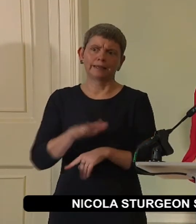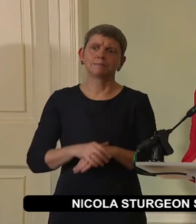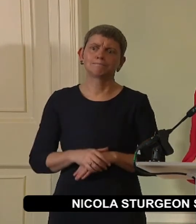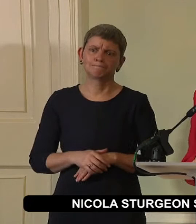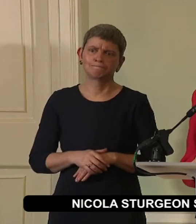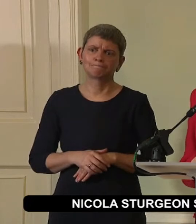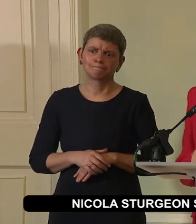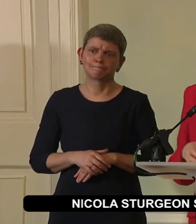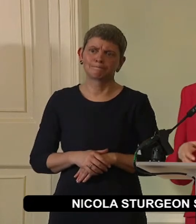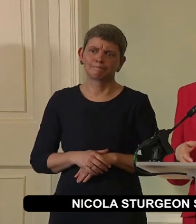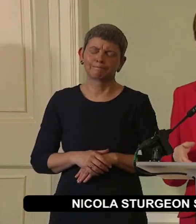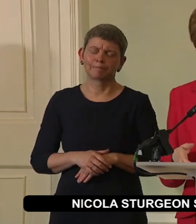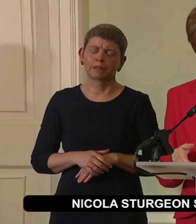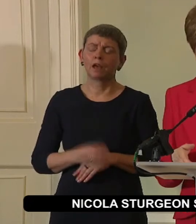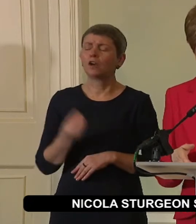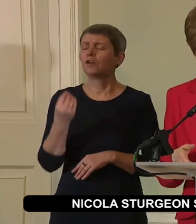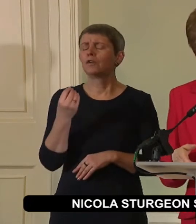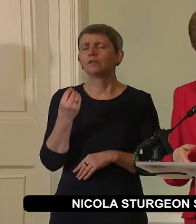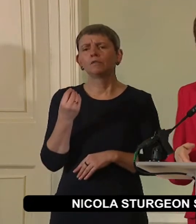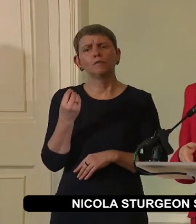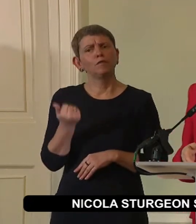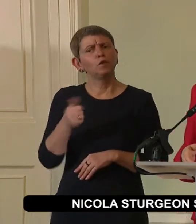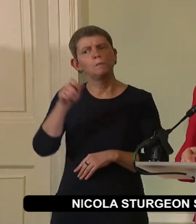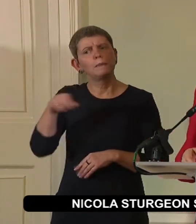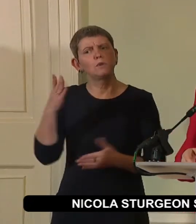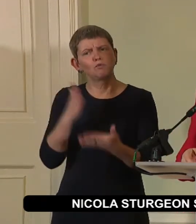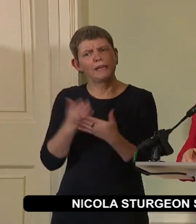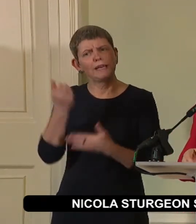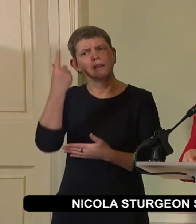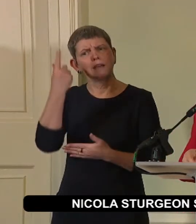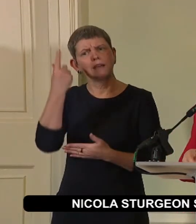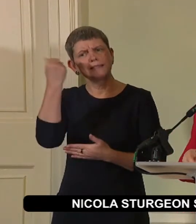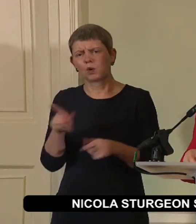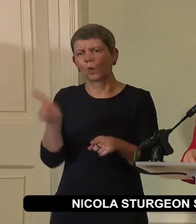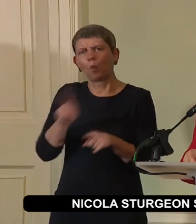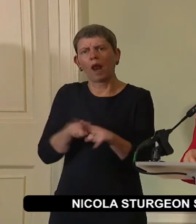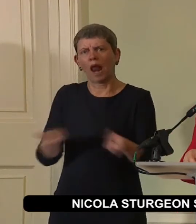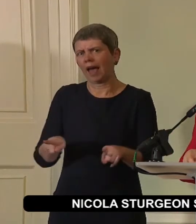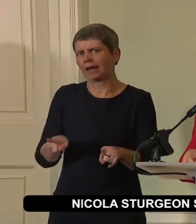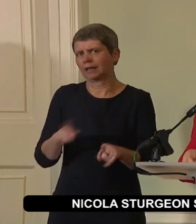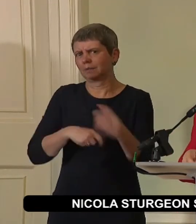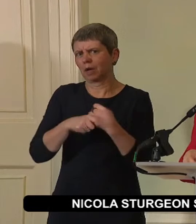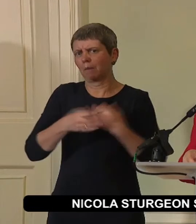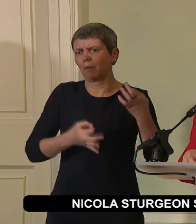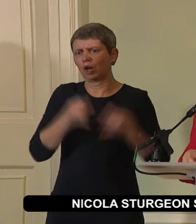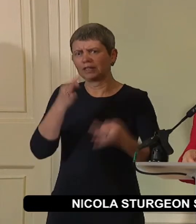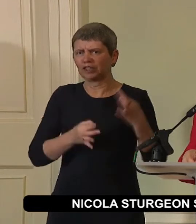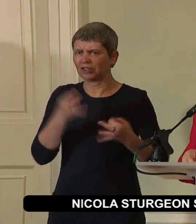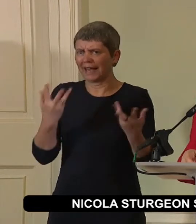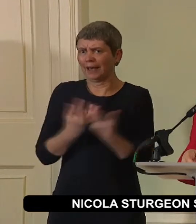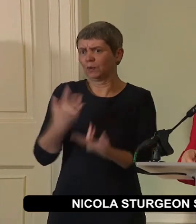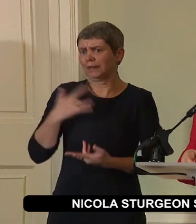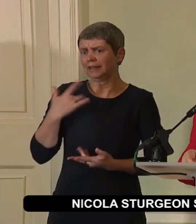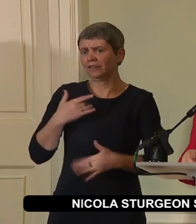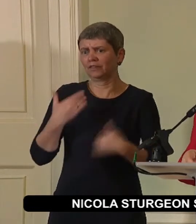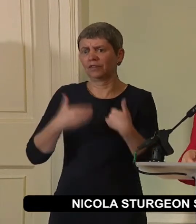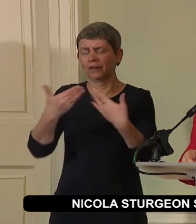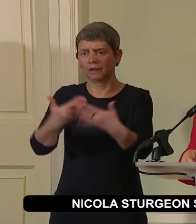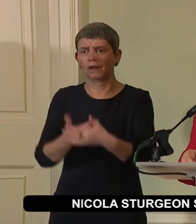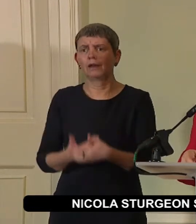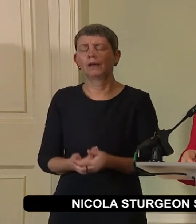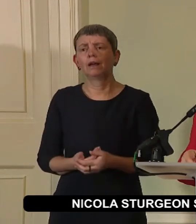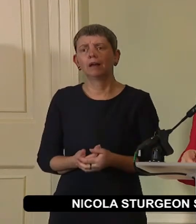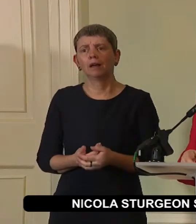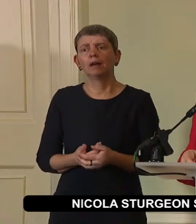people understand the price families of politicians pay for the jobs we choose to do. Mine have been my